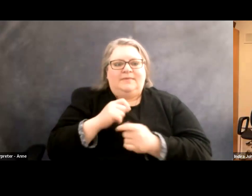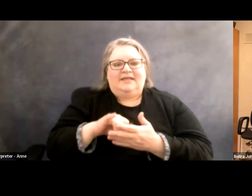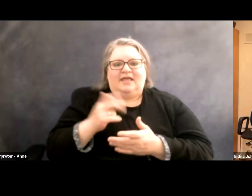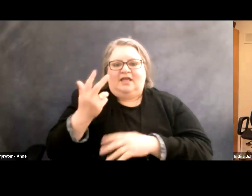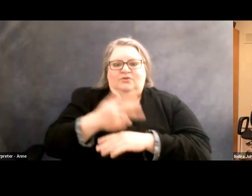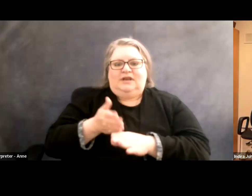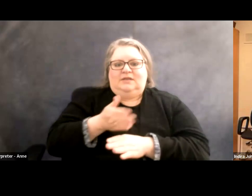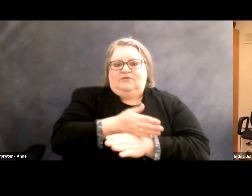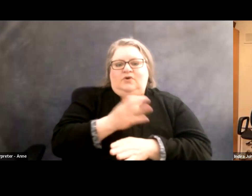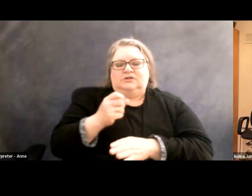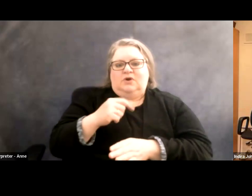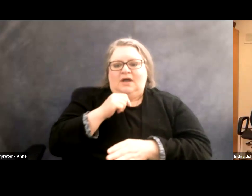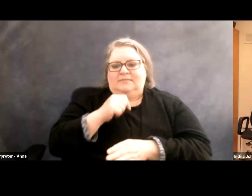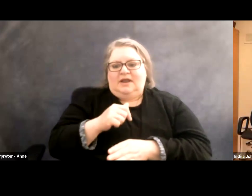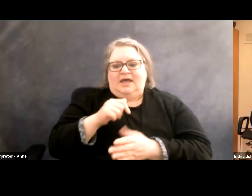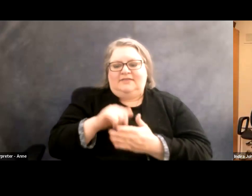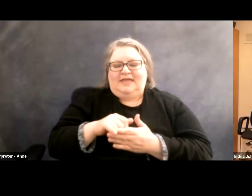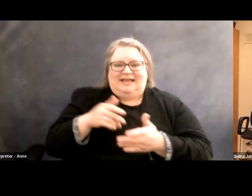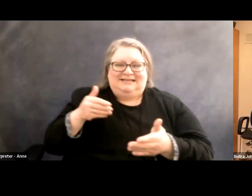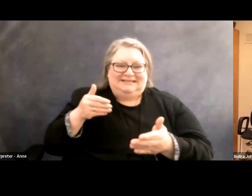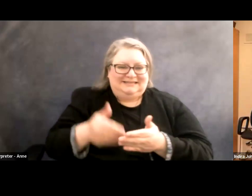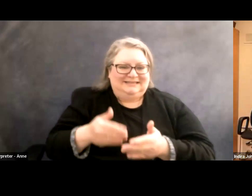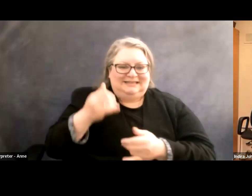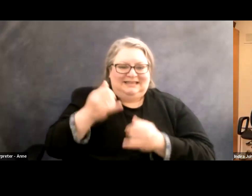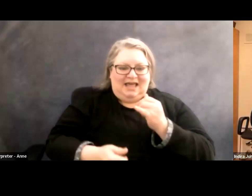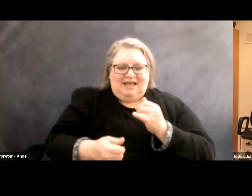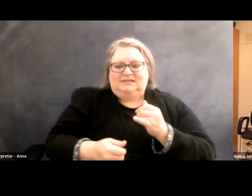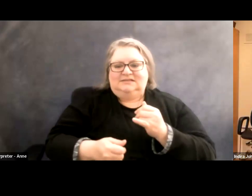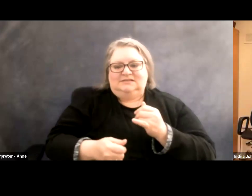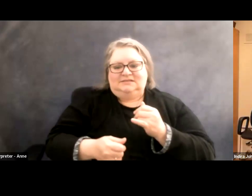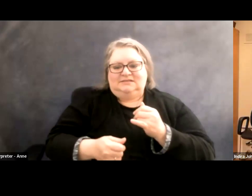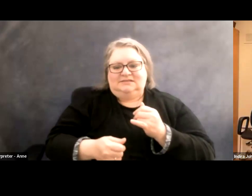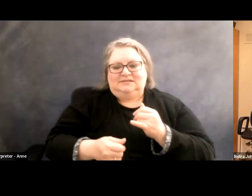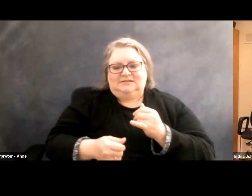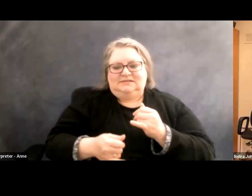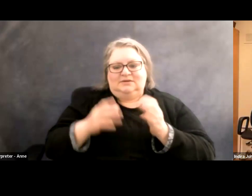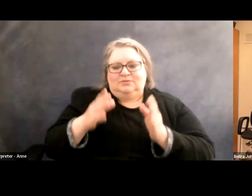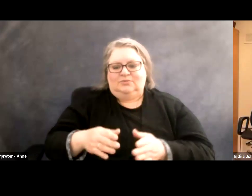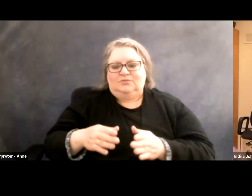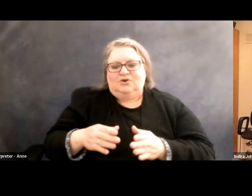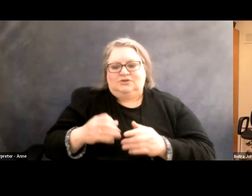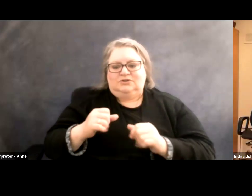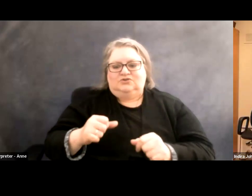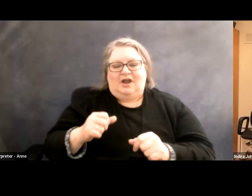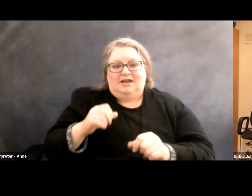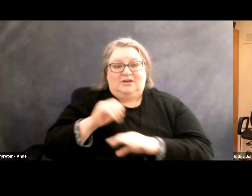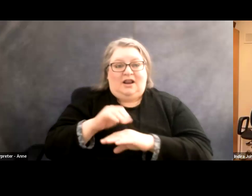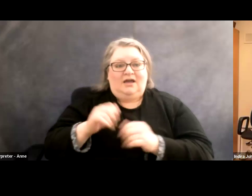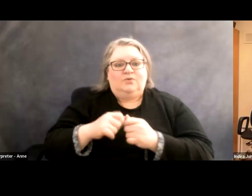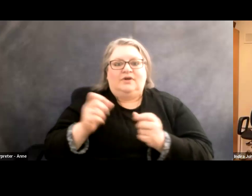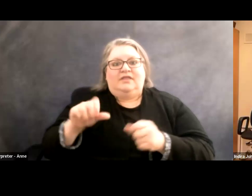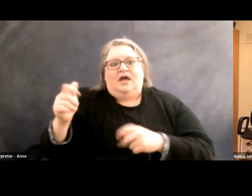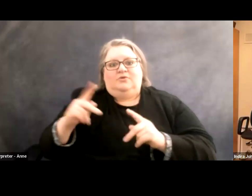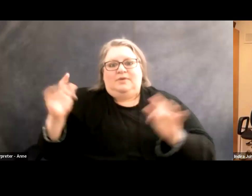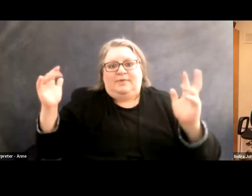before, so that I'm not that very last um, person trying to, with so many other people trying